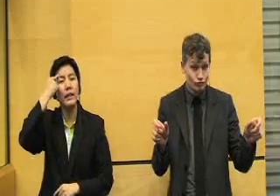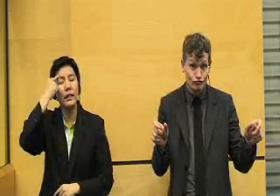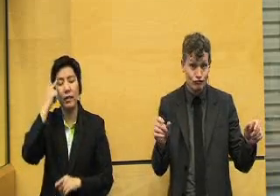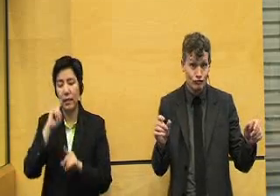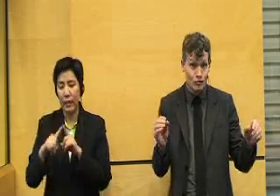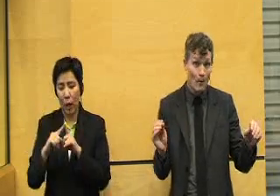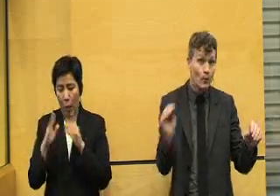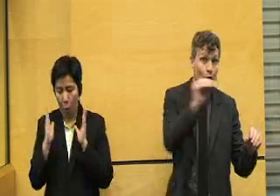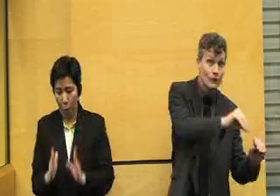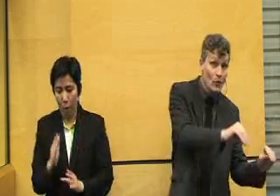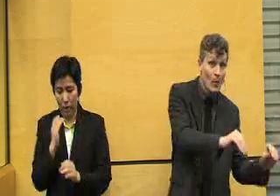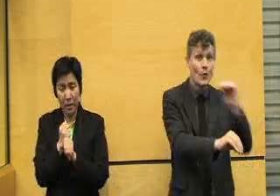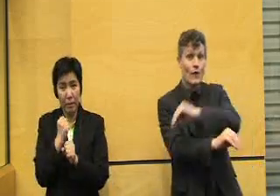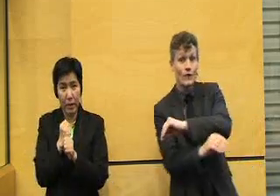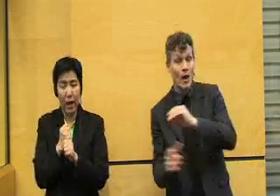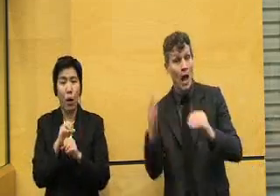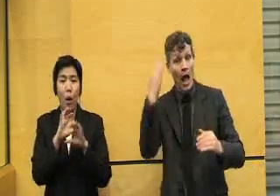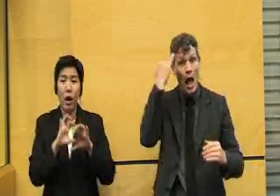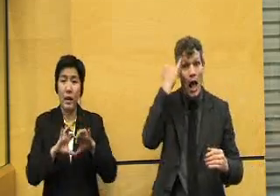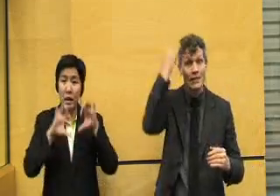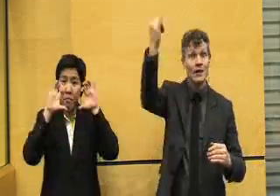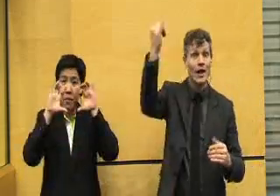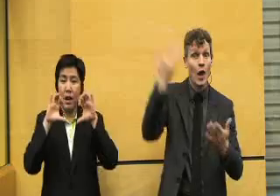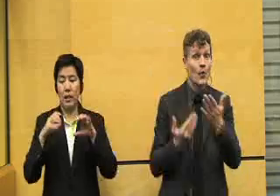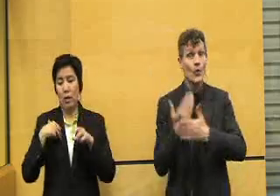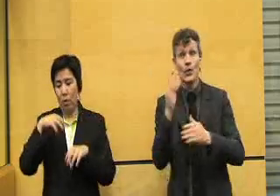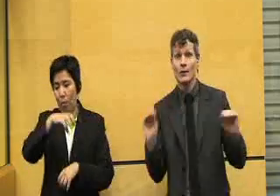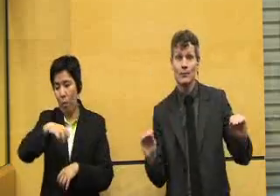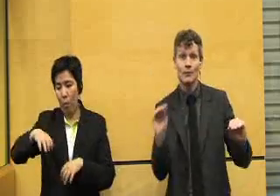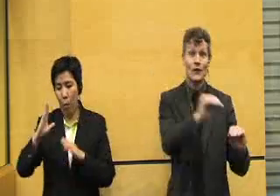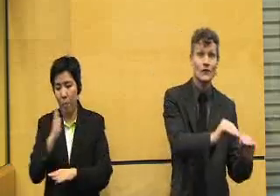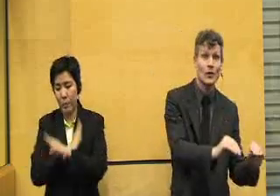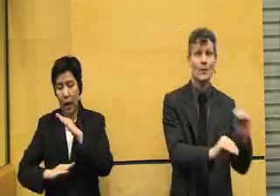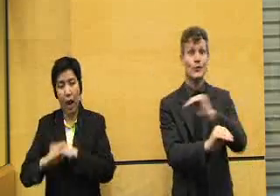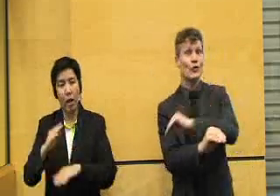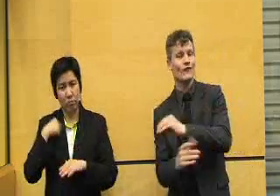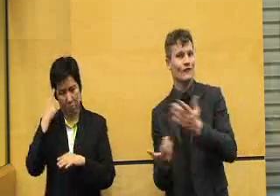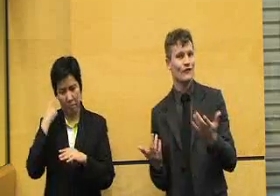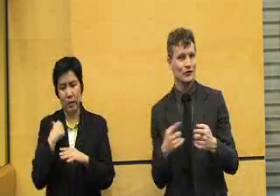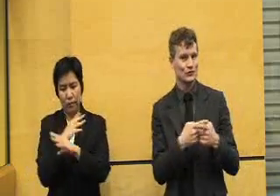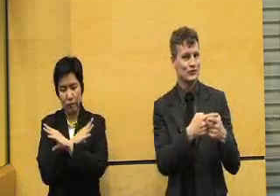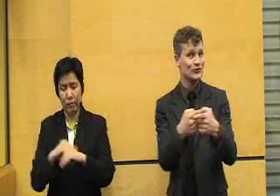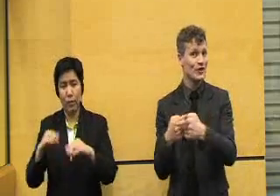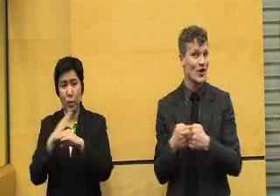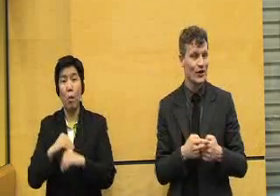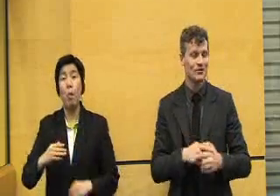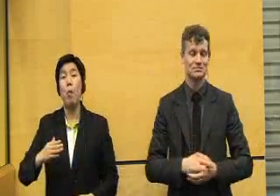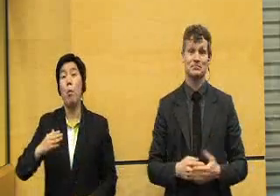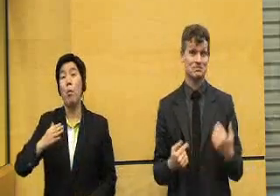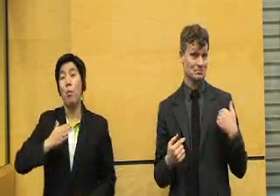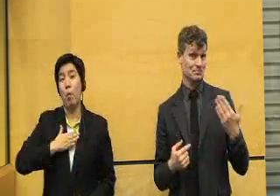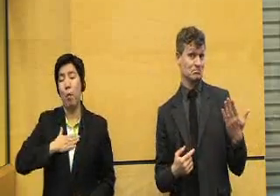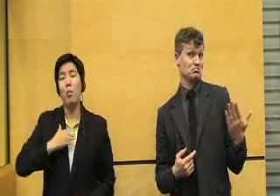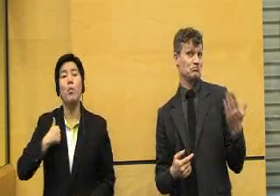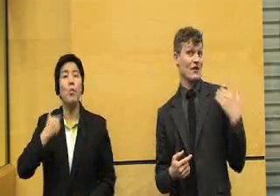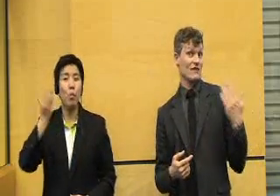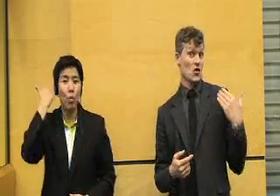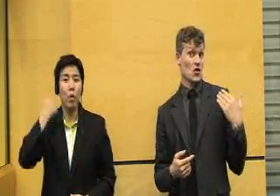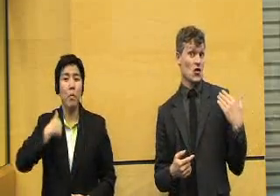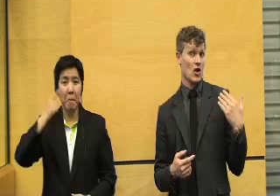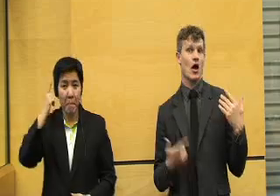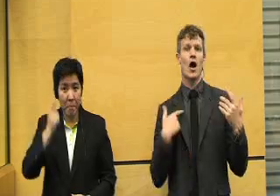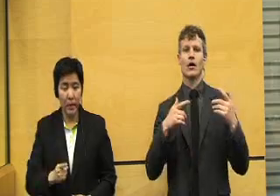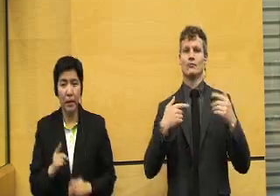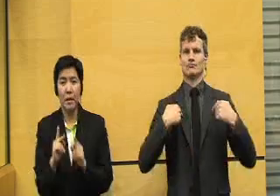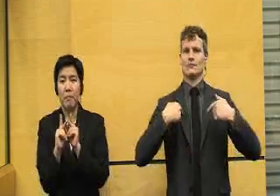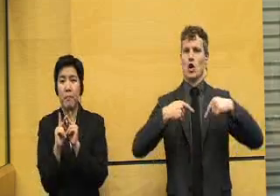also organizations of persons with disabilities. I used to be one of the steering committee members of the